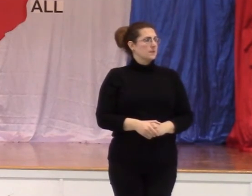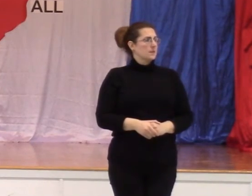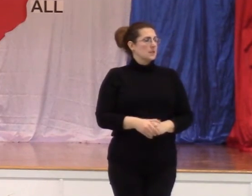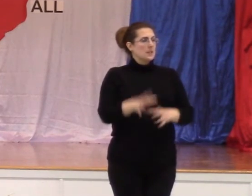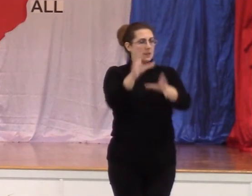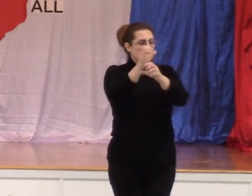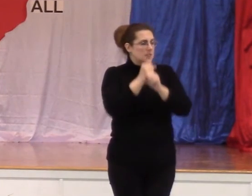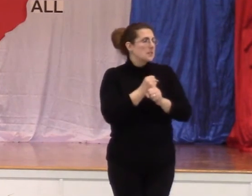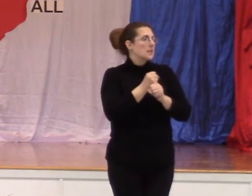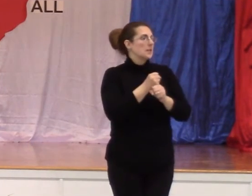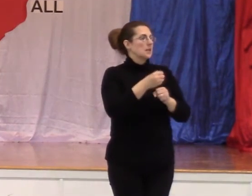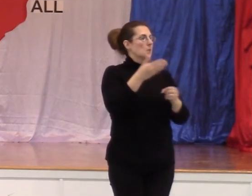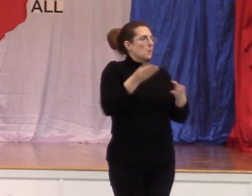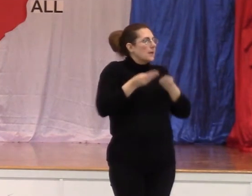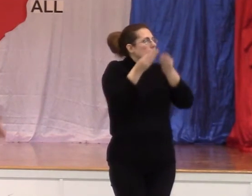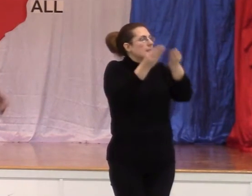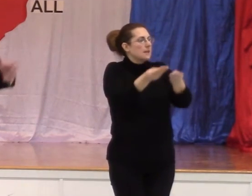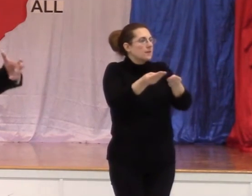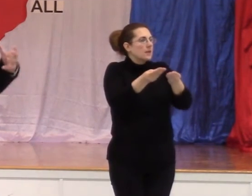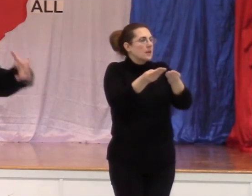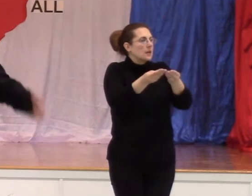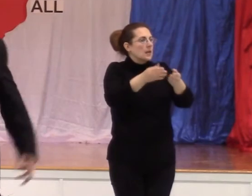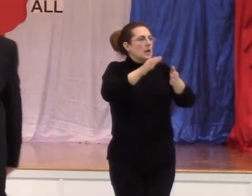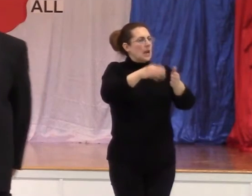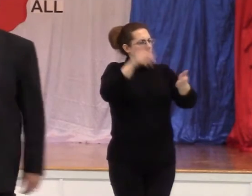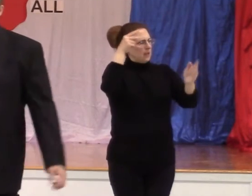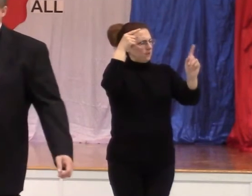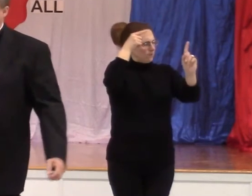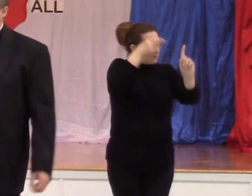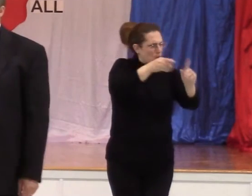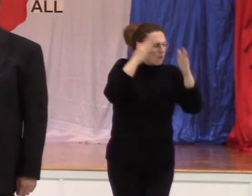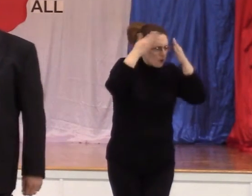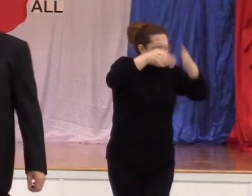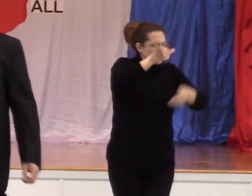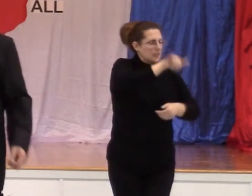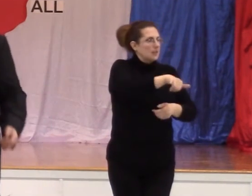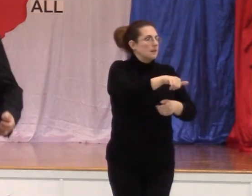They're taking what they had been given and going back to it.